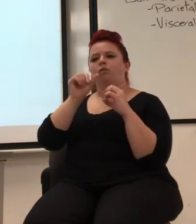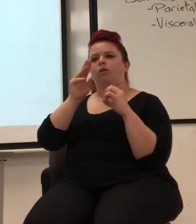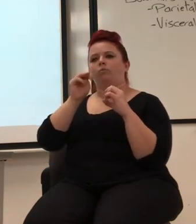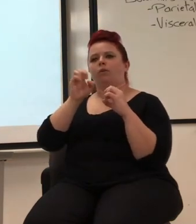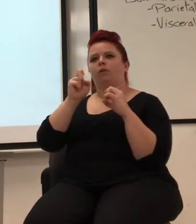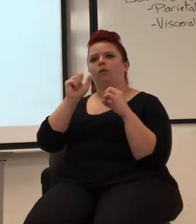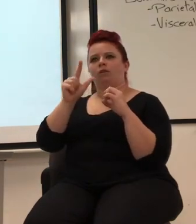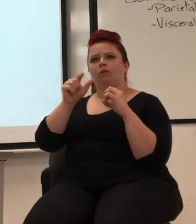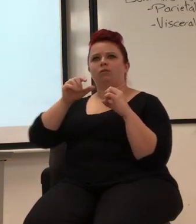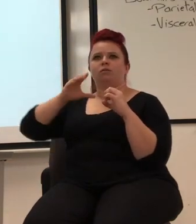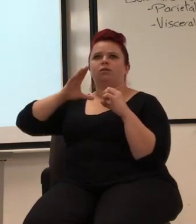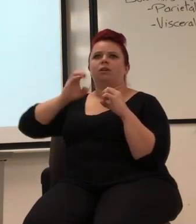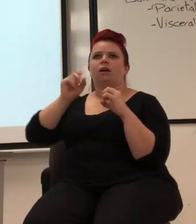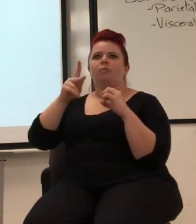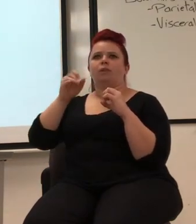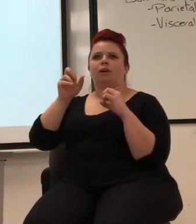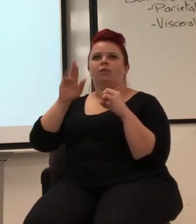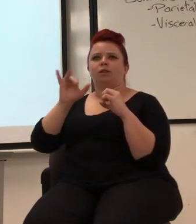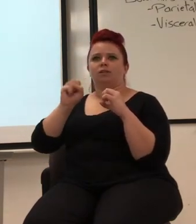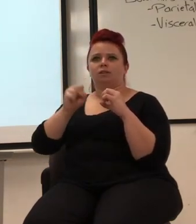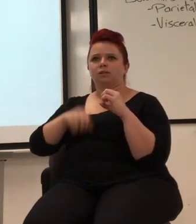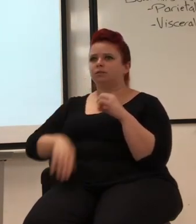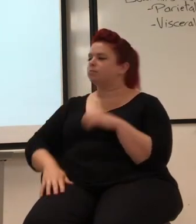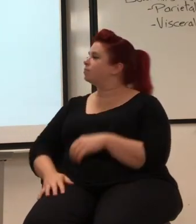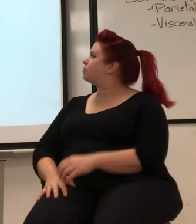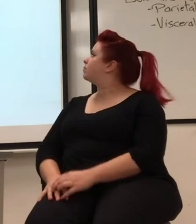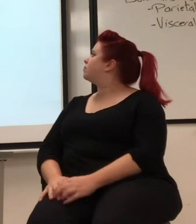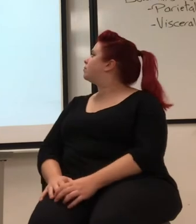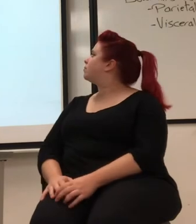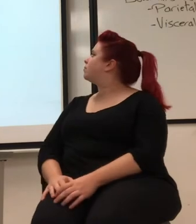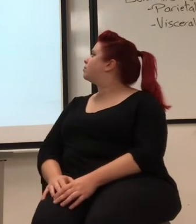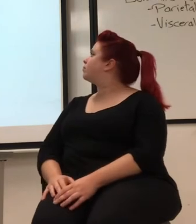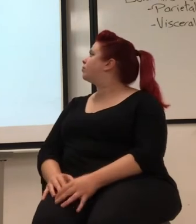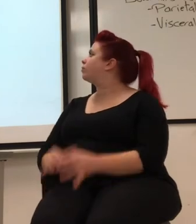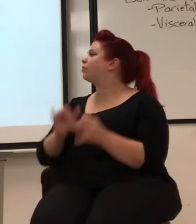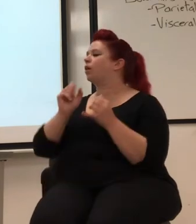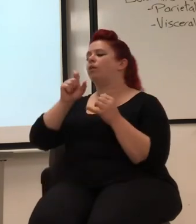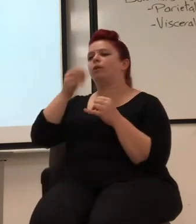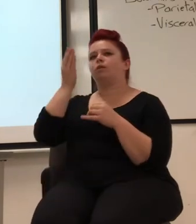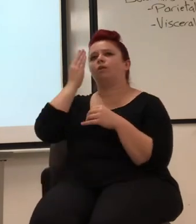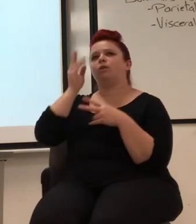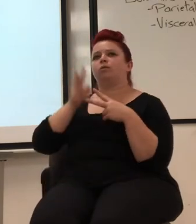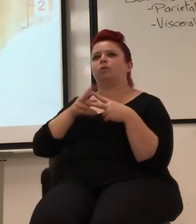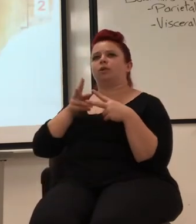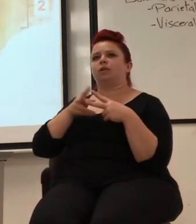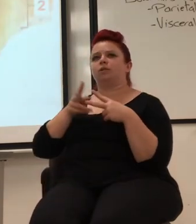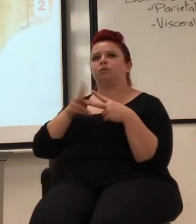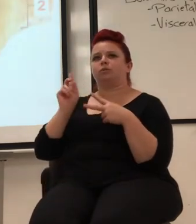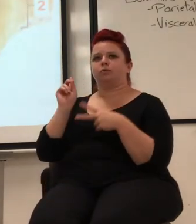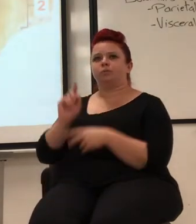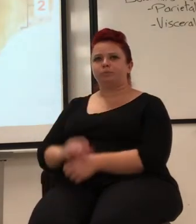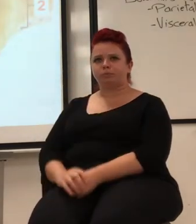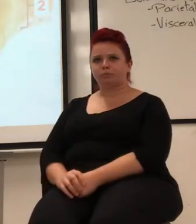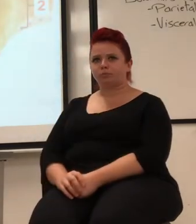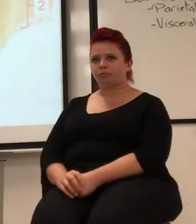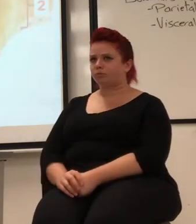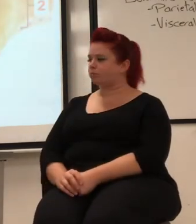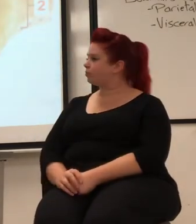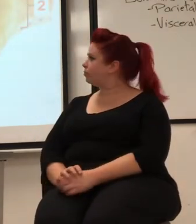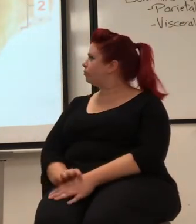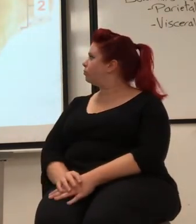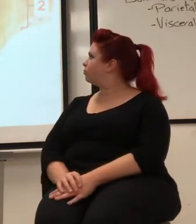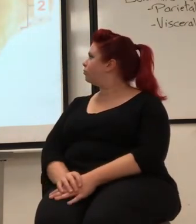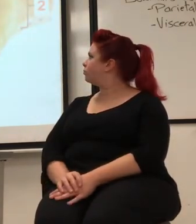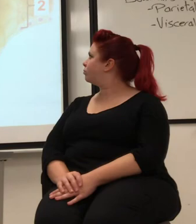And also using this picture, I want you to know what's called the vascular pole and the tubular pole, the one and the two.